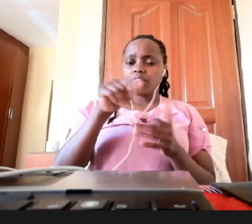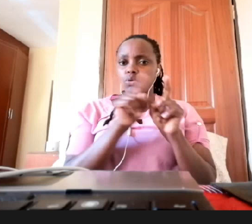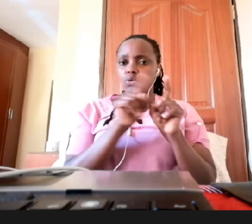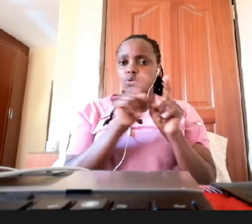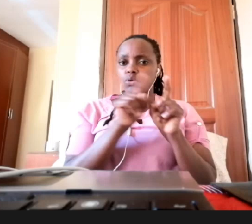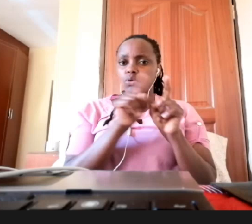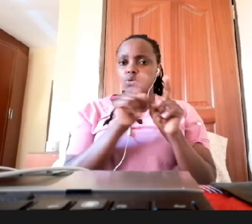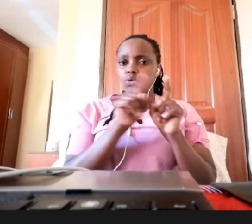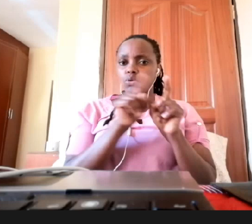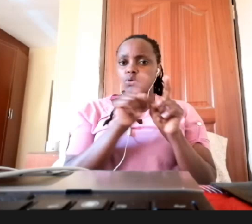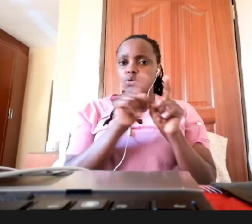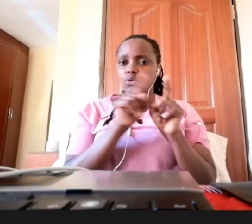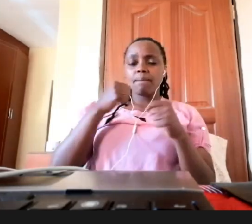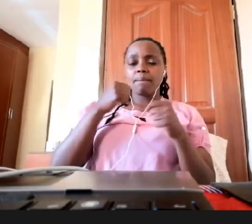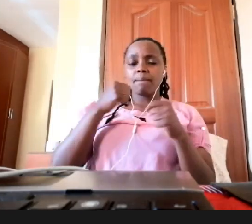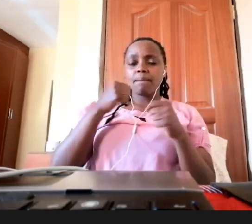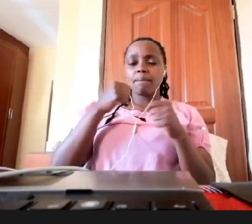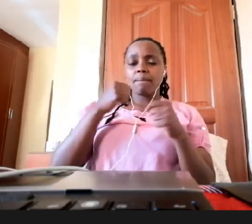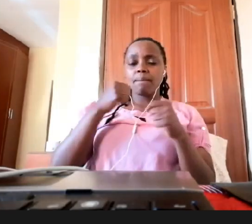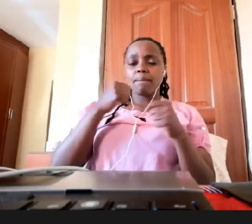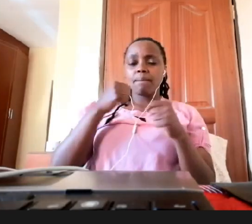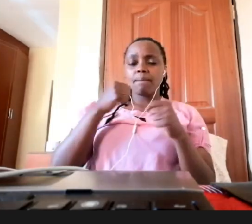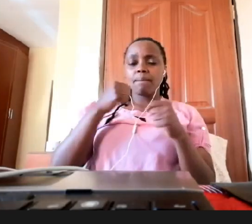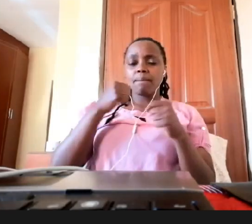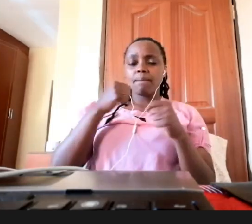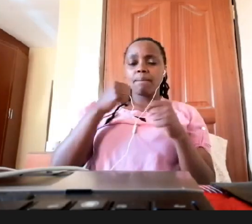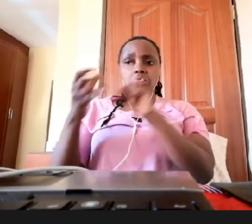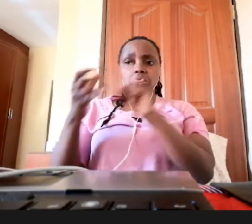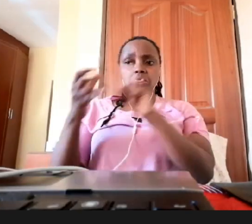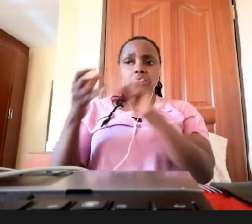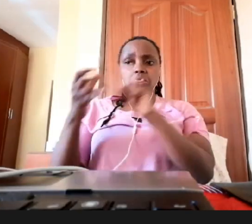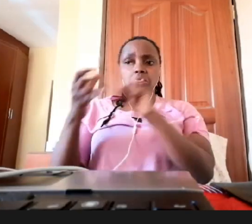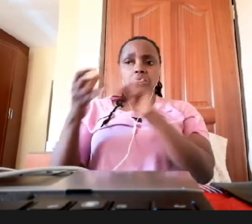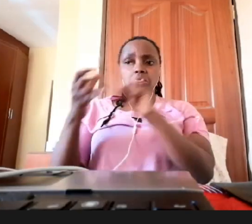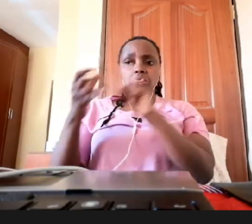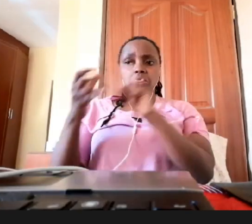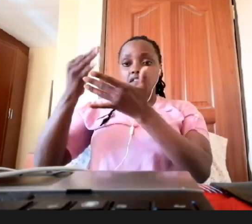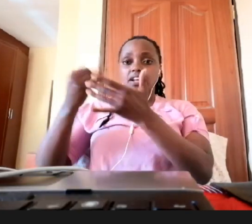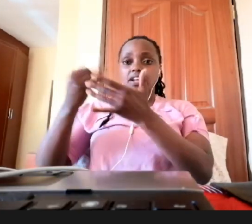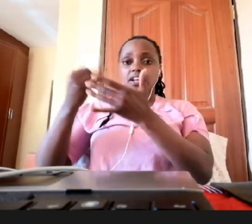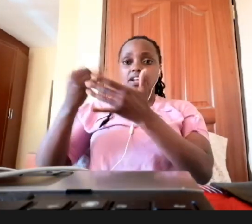that you cannot accomplish anything without funding.